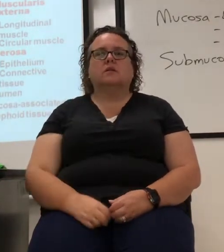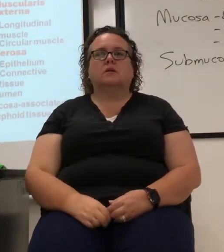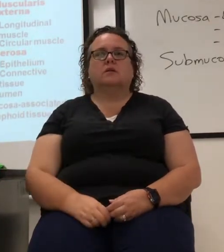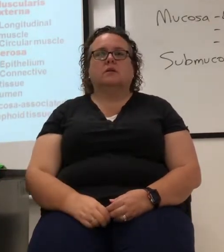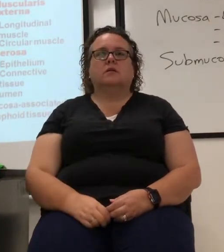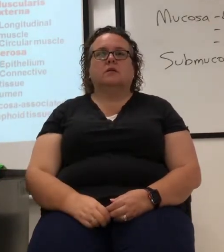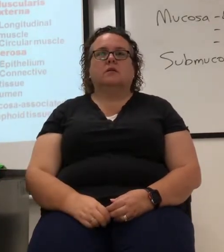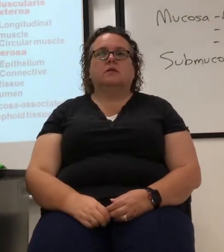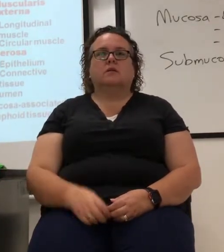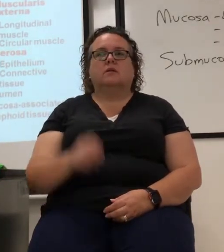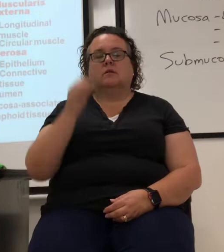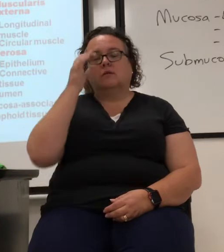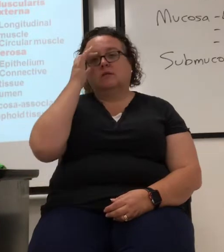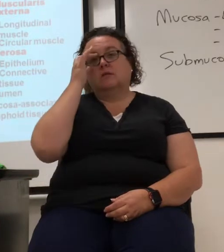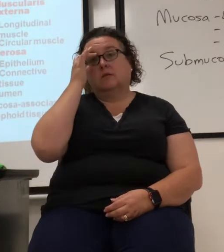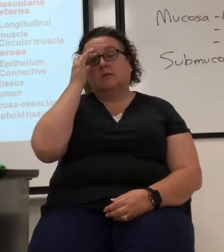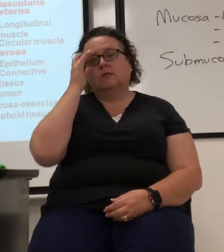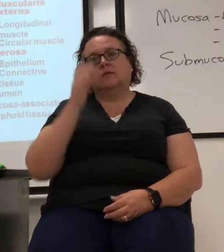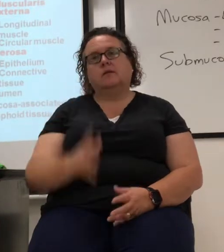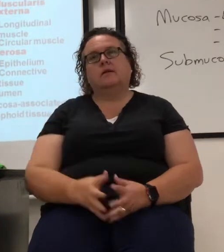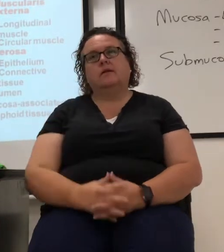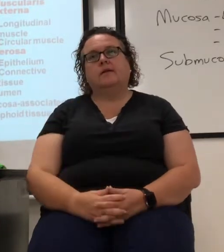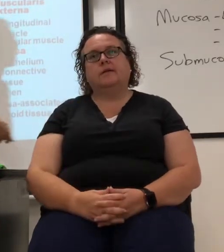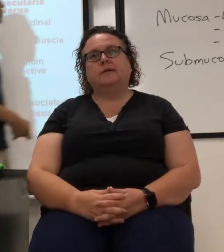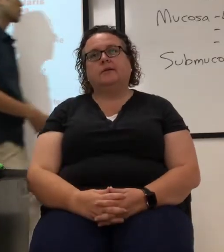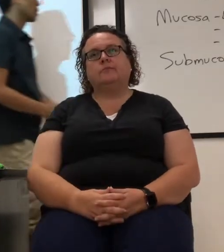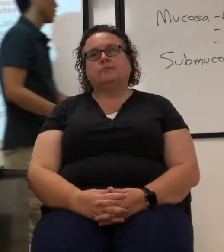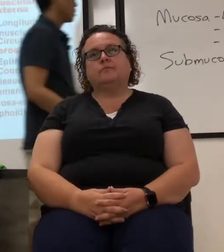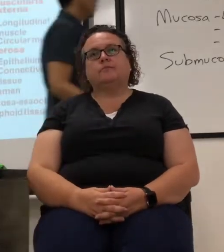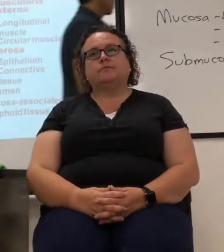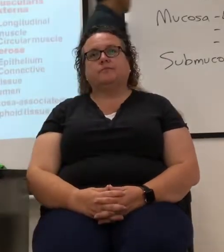Submucosal plexus.